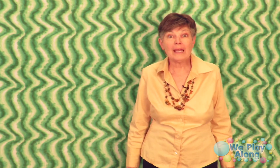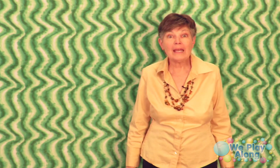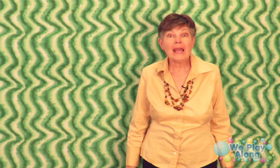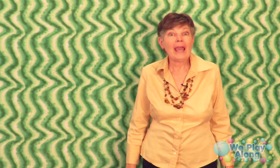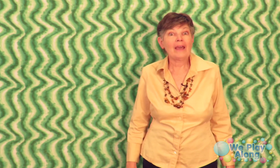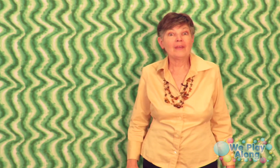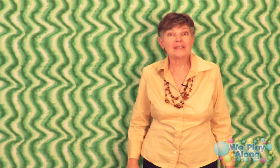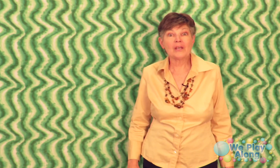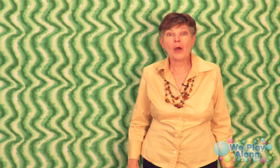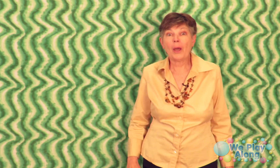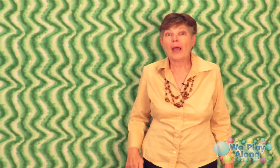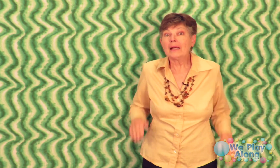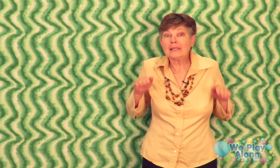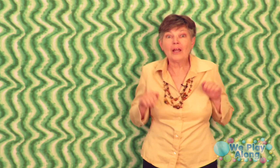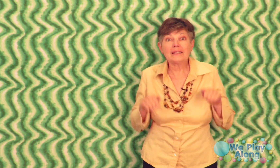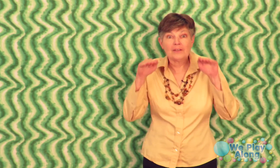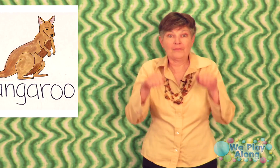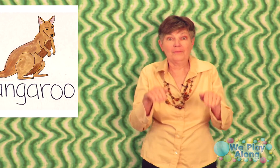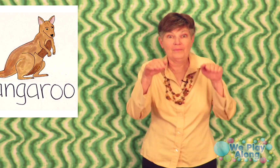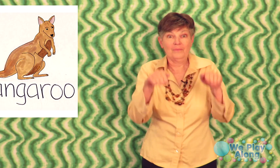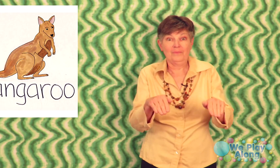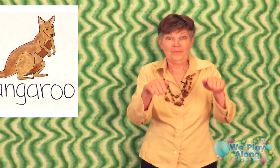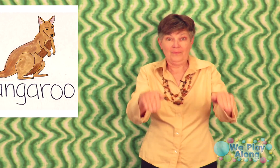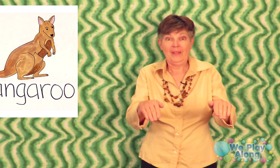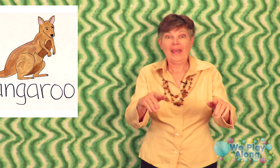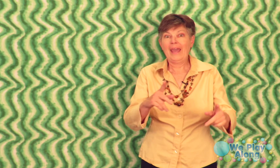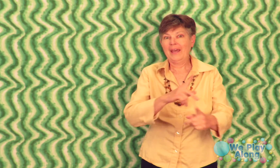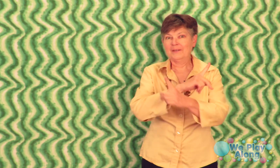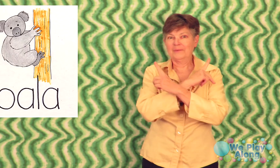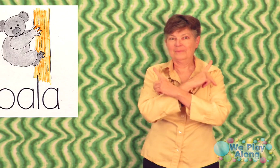in and they saw lots of, and